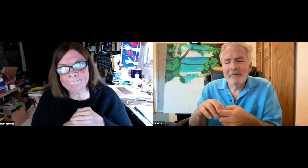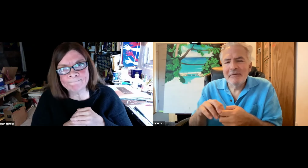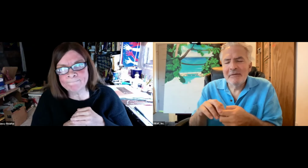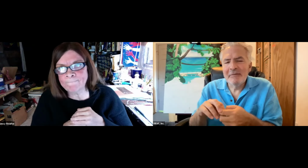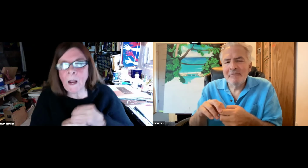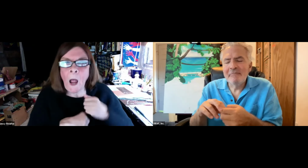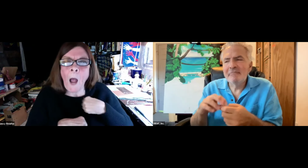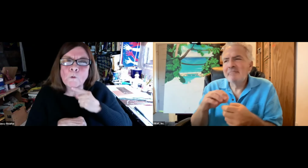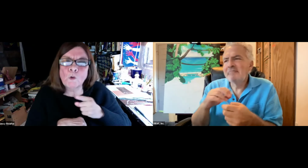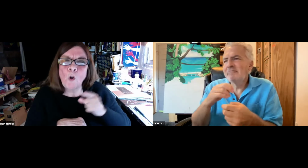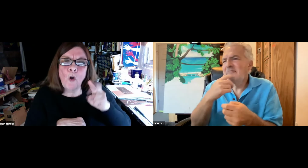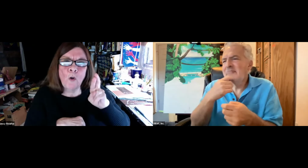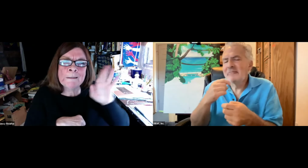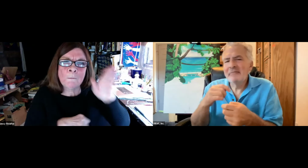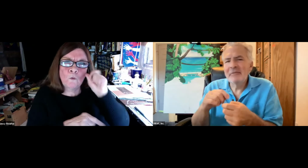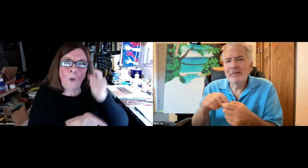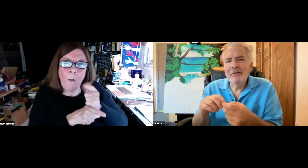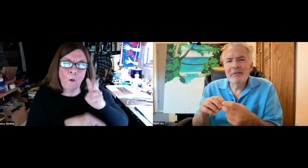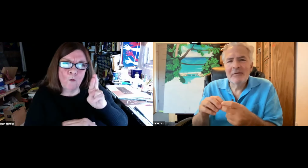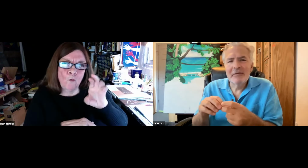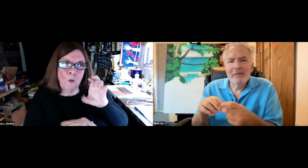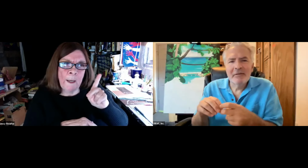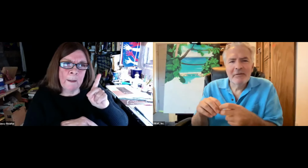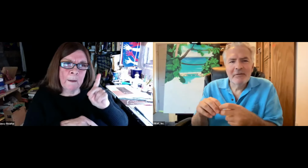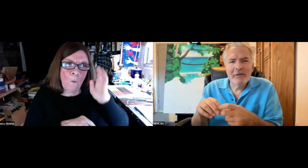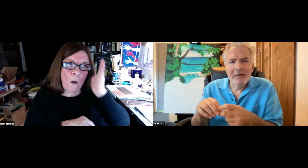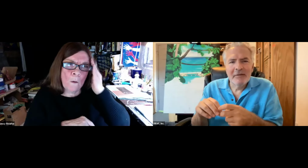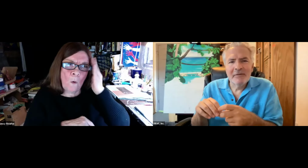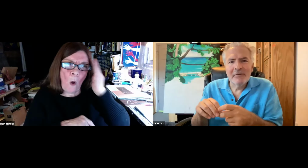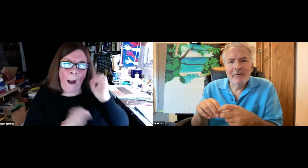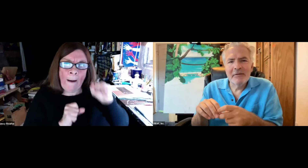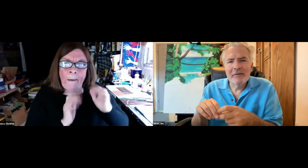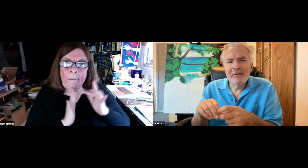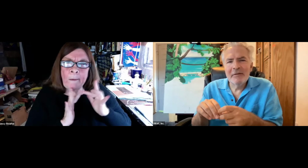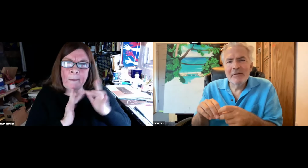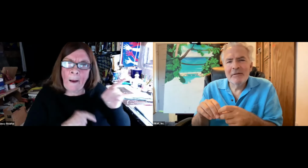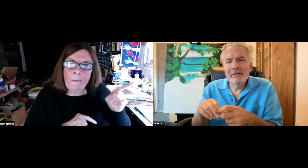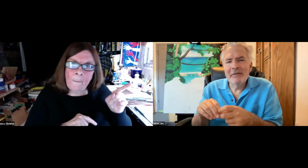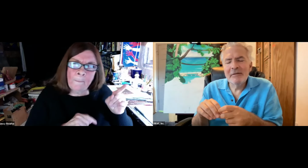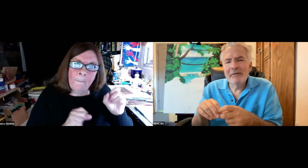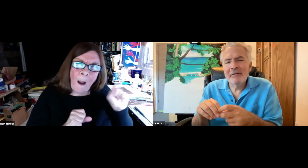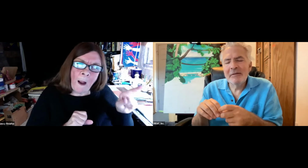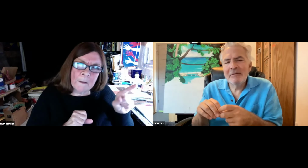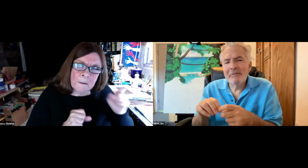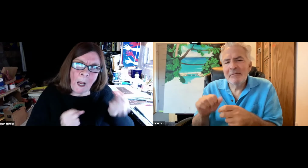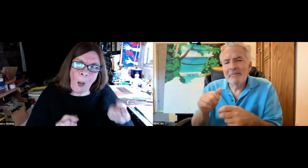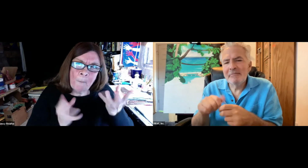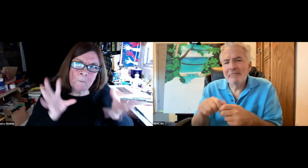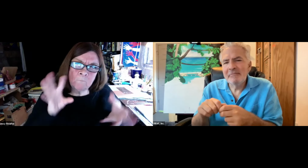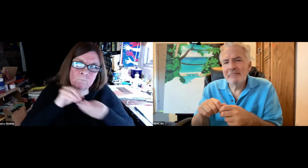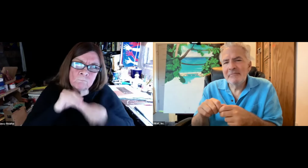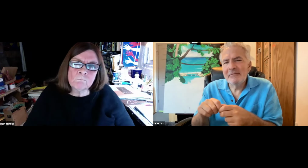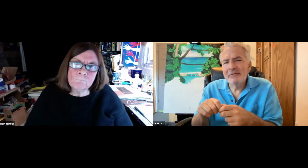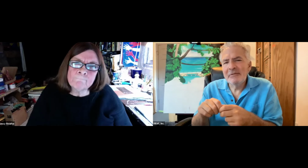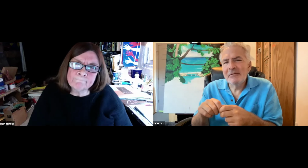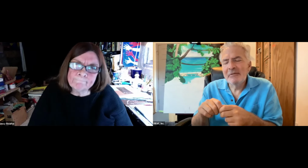standing number of feet high. Now, his brother Rick, I'm sure, would know. I could actually reach out